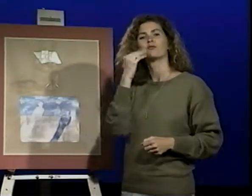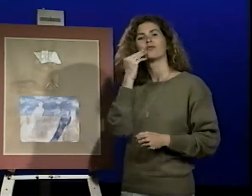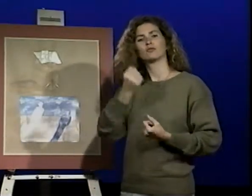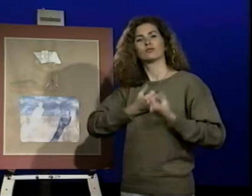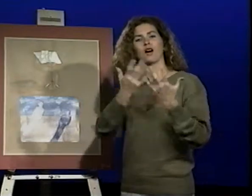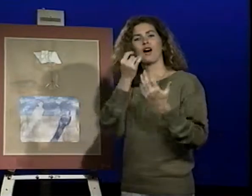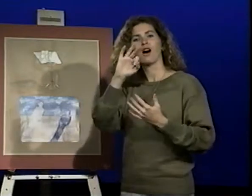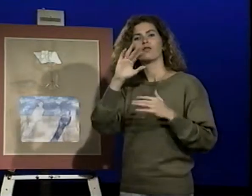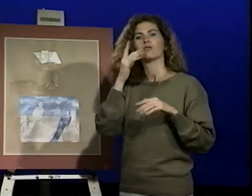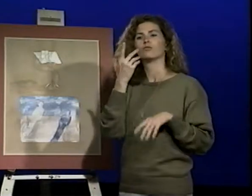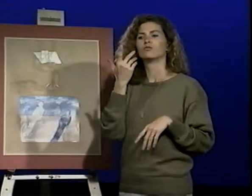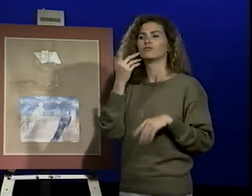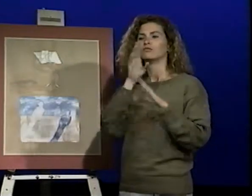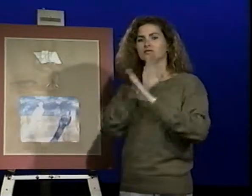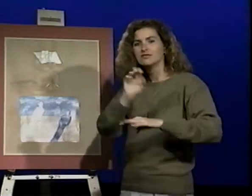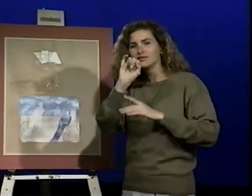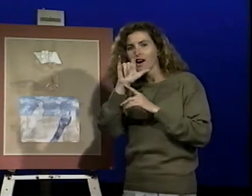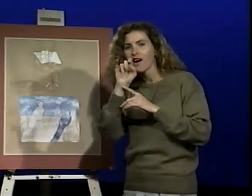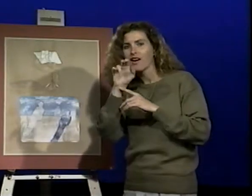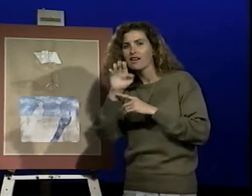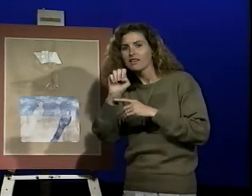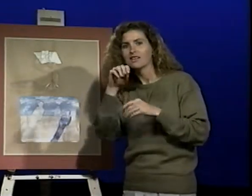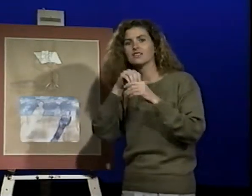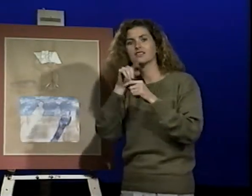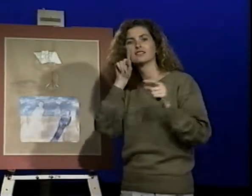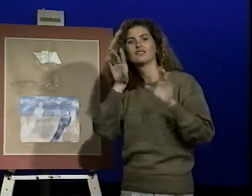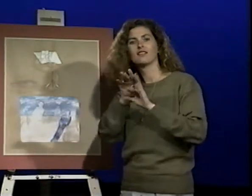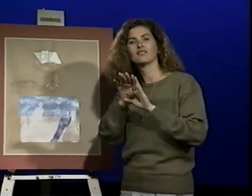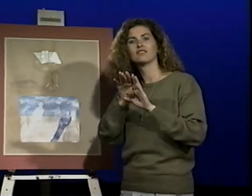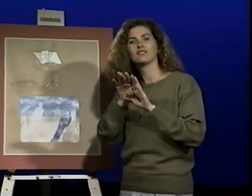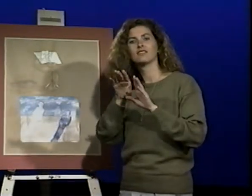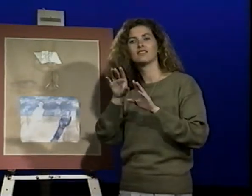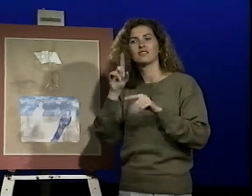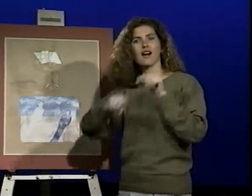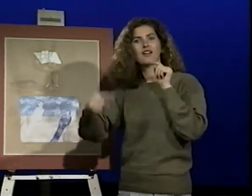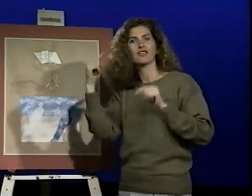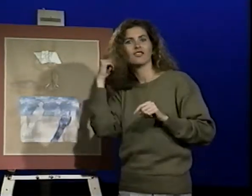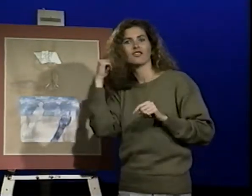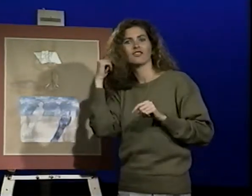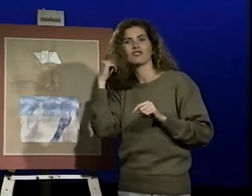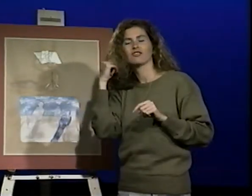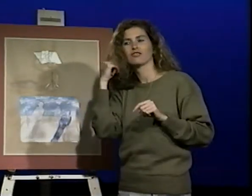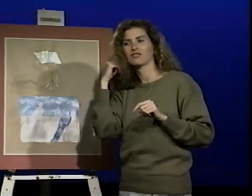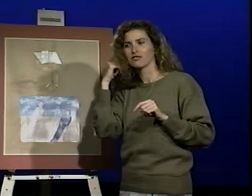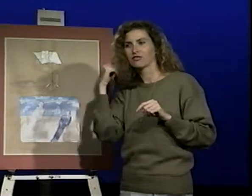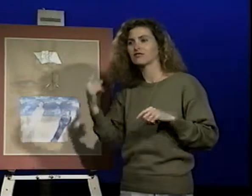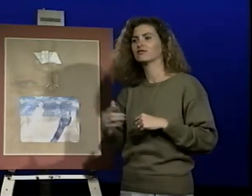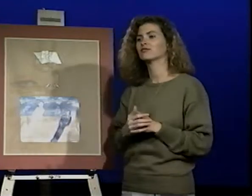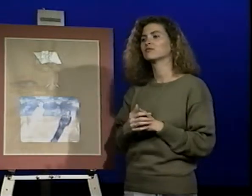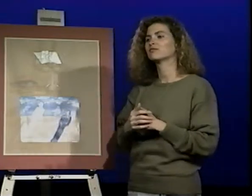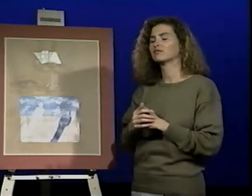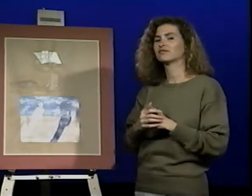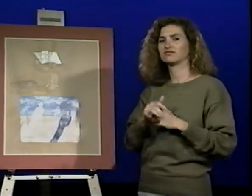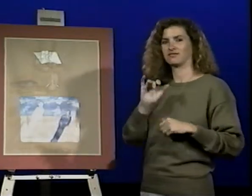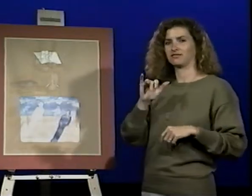That lighter form is almost a spiritual expression of silence, the silence you experience being deaf and not